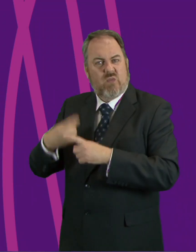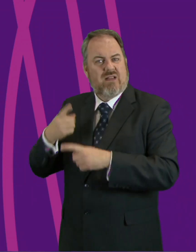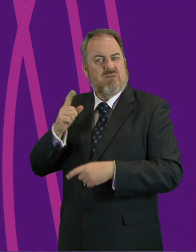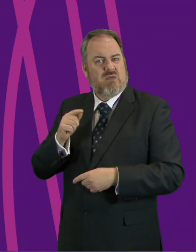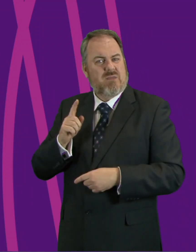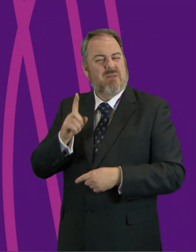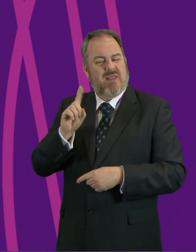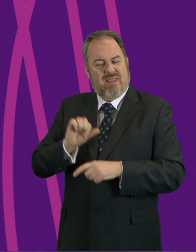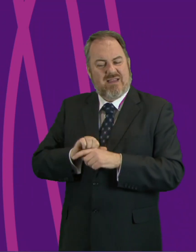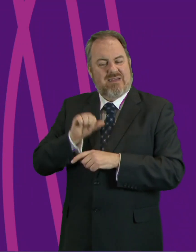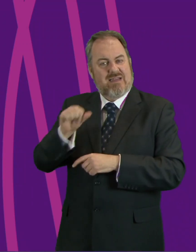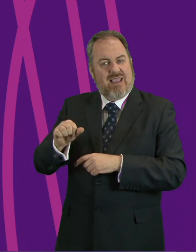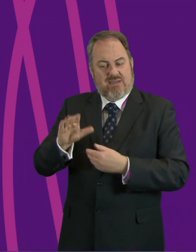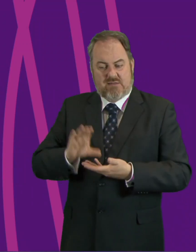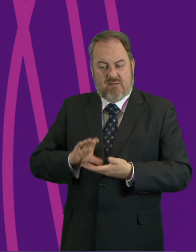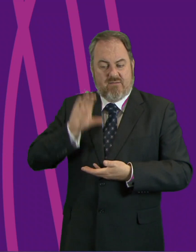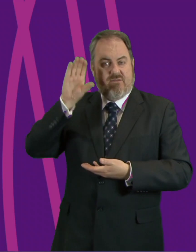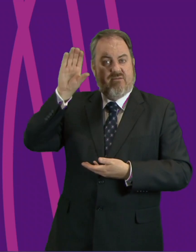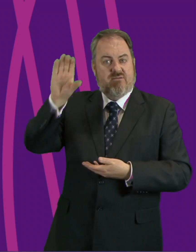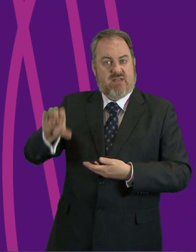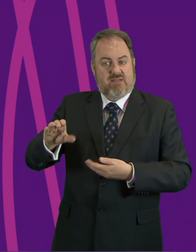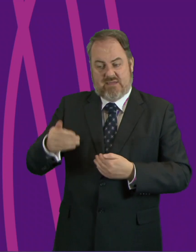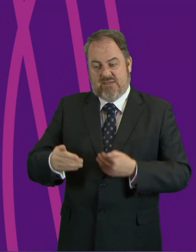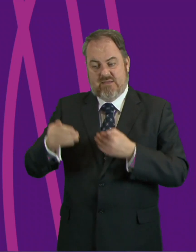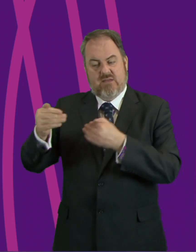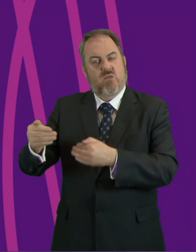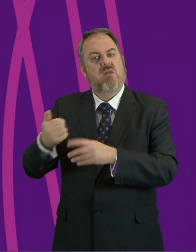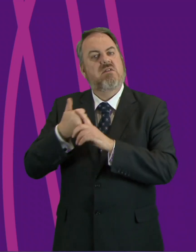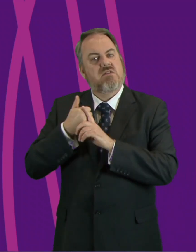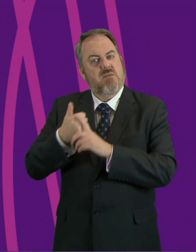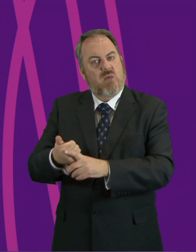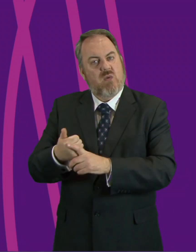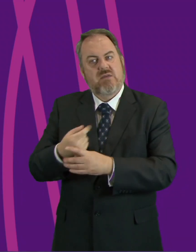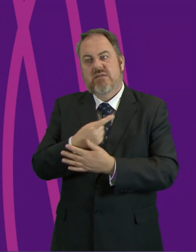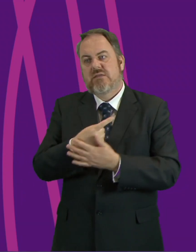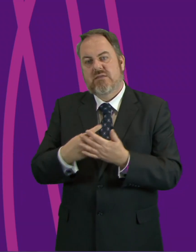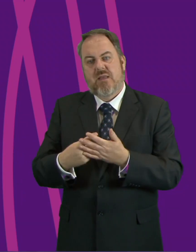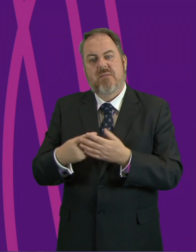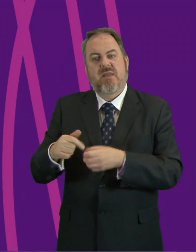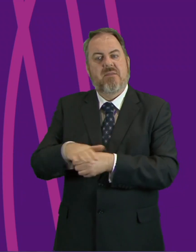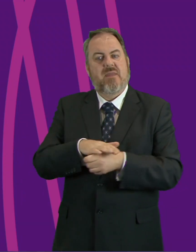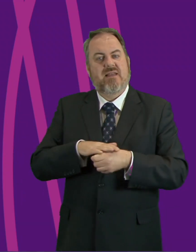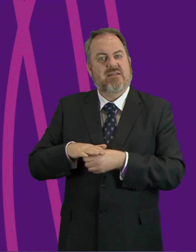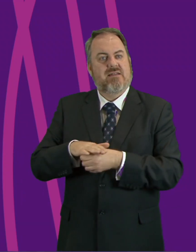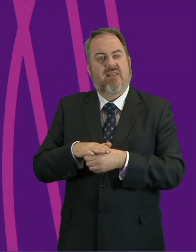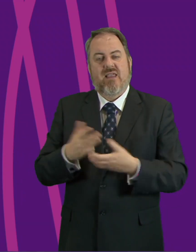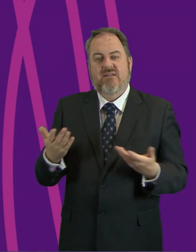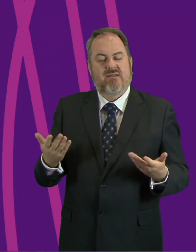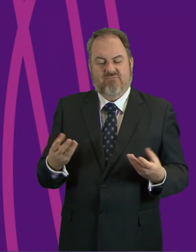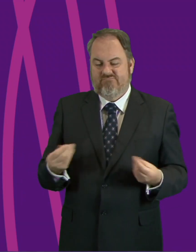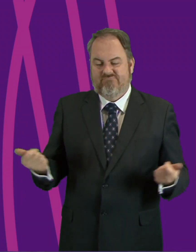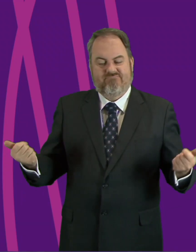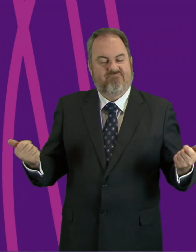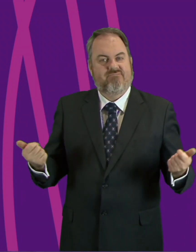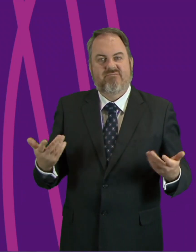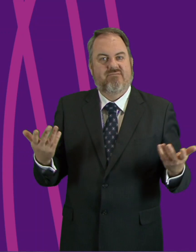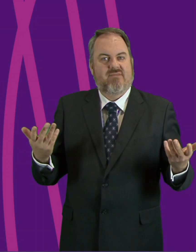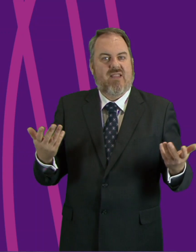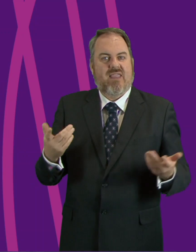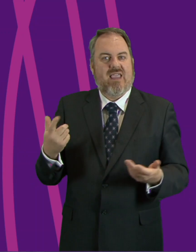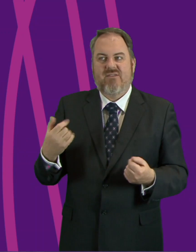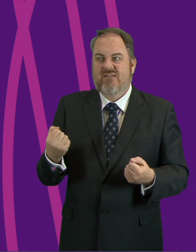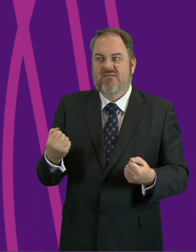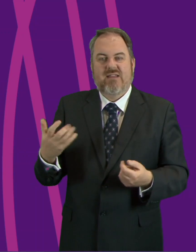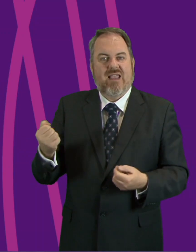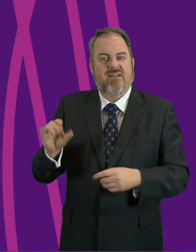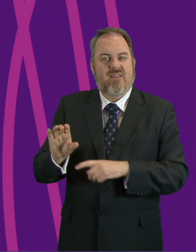tranche of funding will provide support for areas and towns who have so far missed out, and that the process for accessing the funds will be